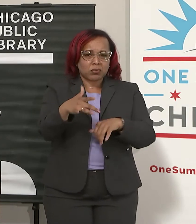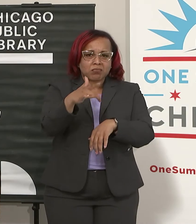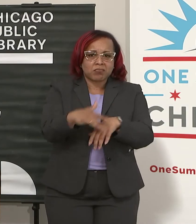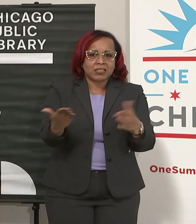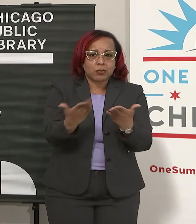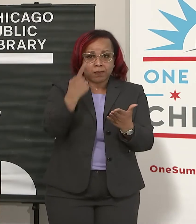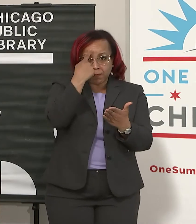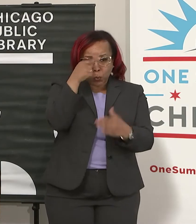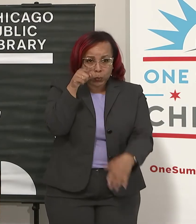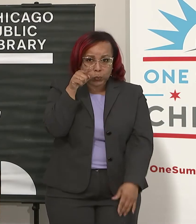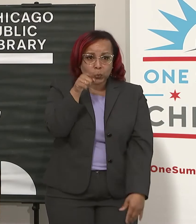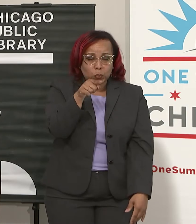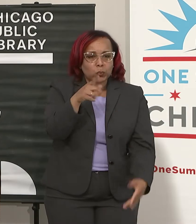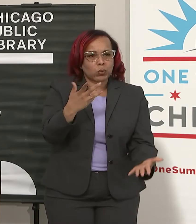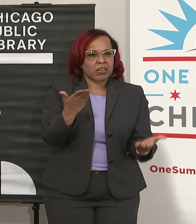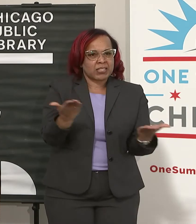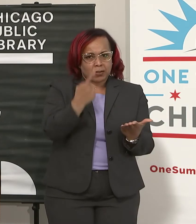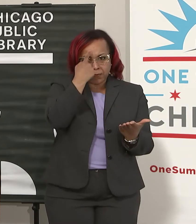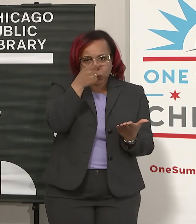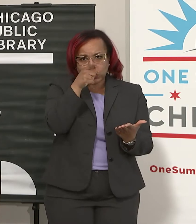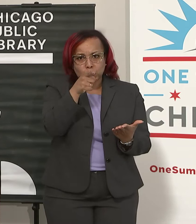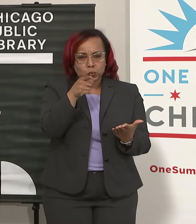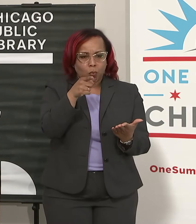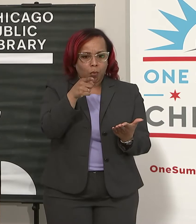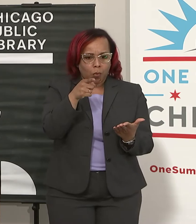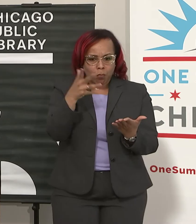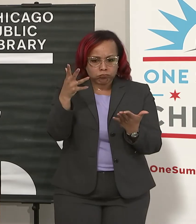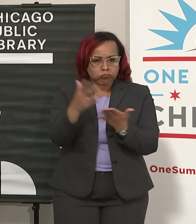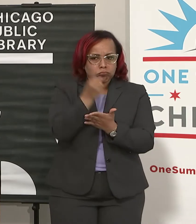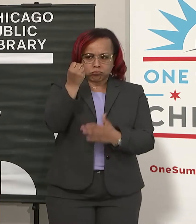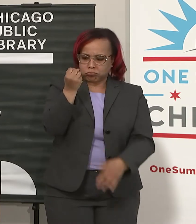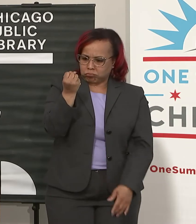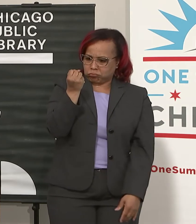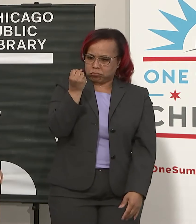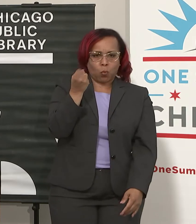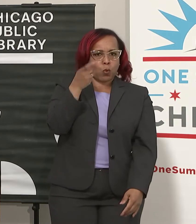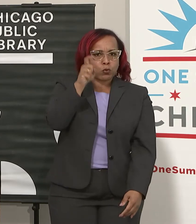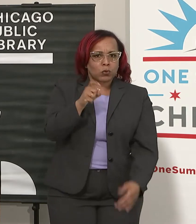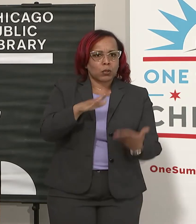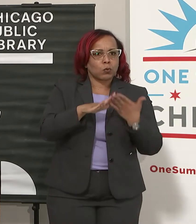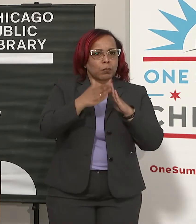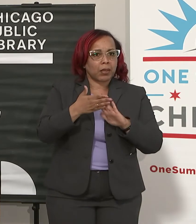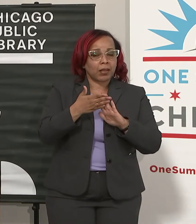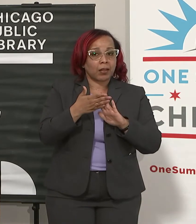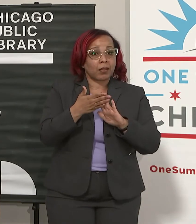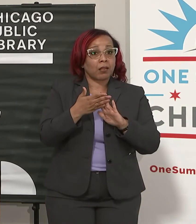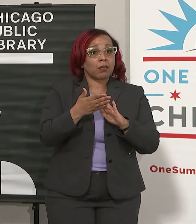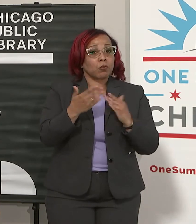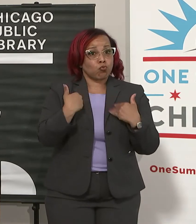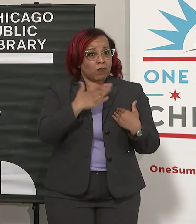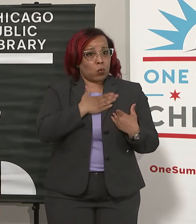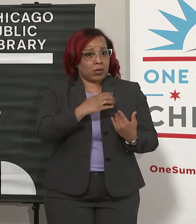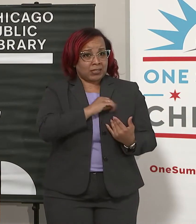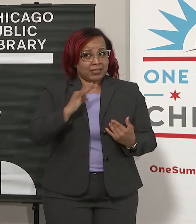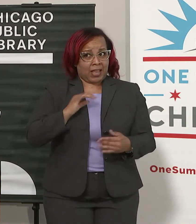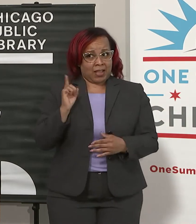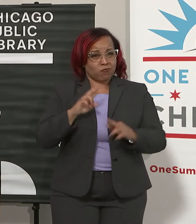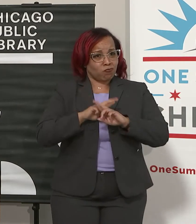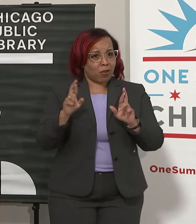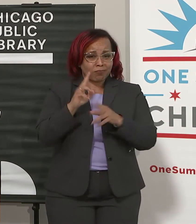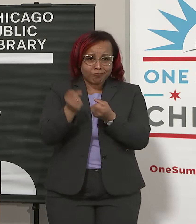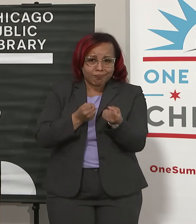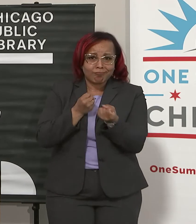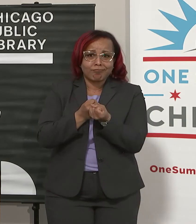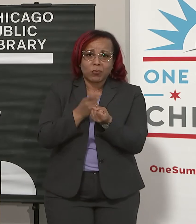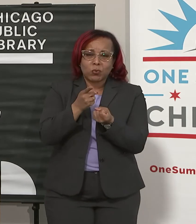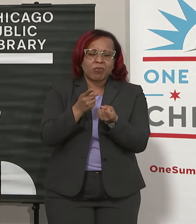here for you. It's here for you to make it what you need it to be. And you've got a willing staff who's here to support